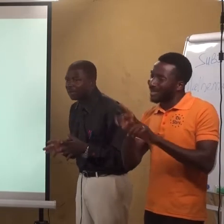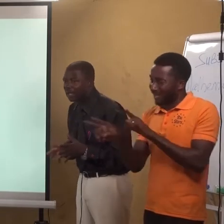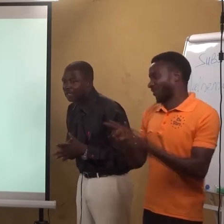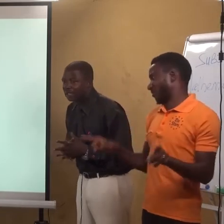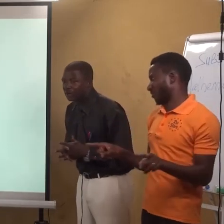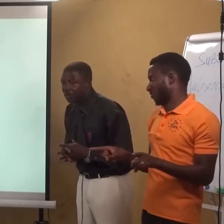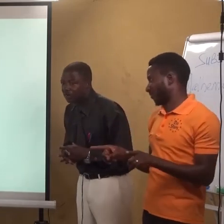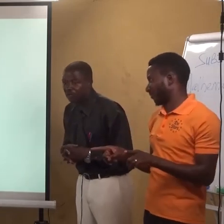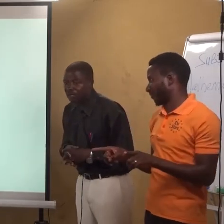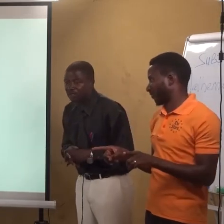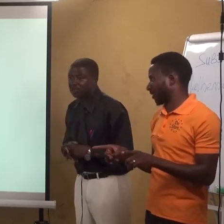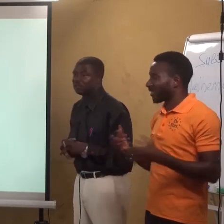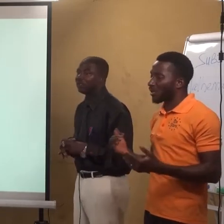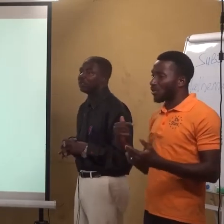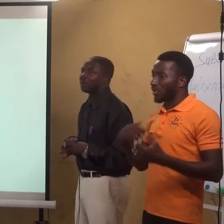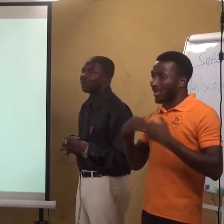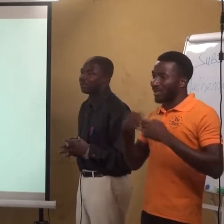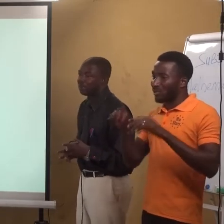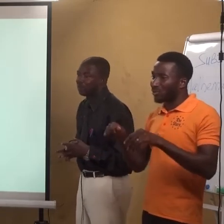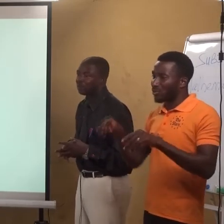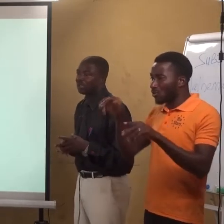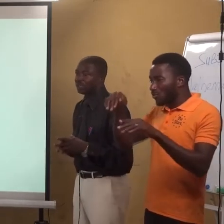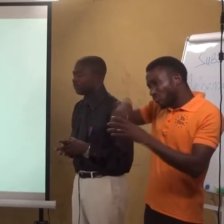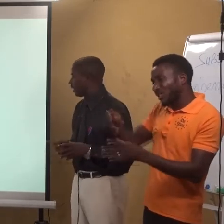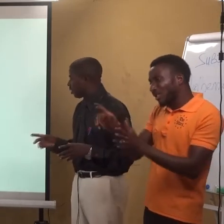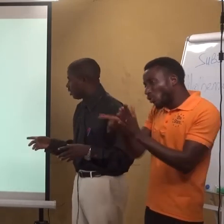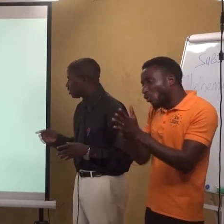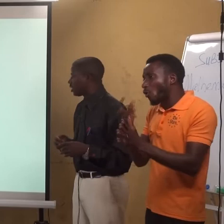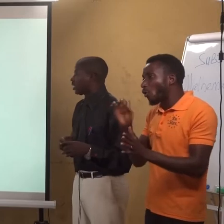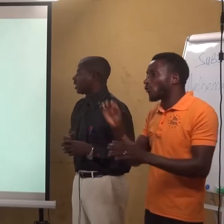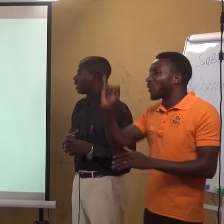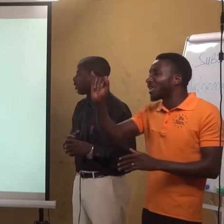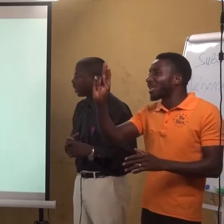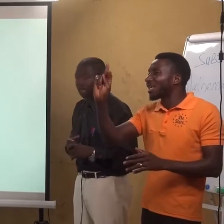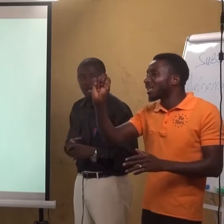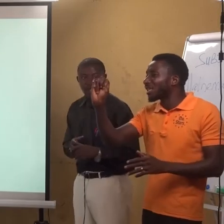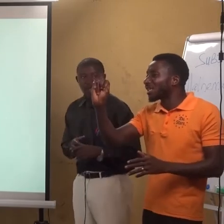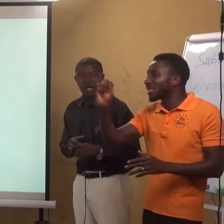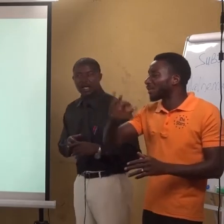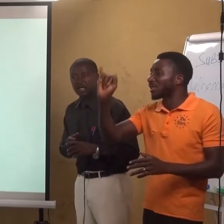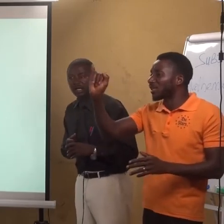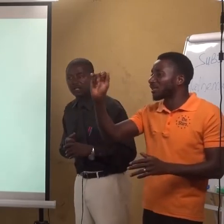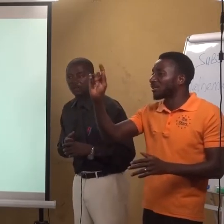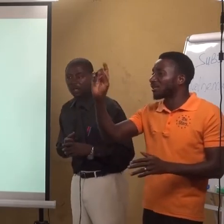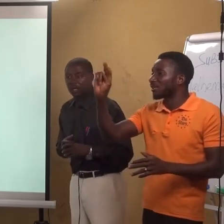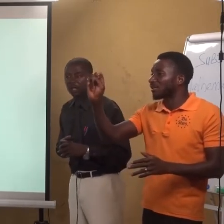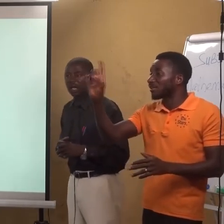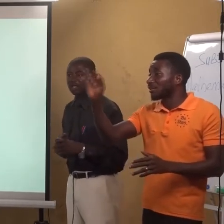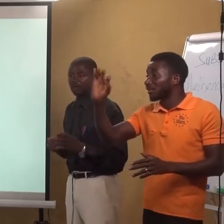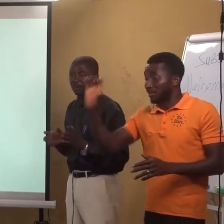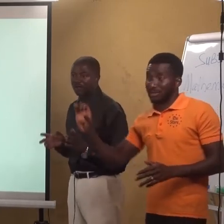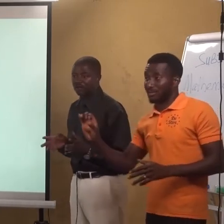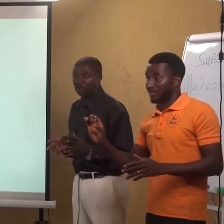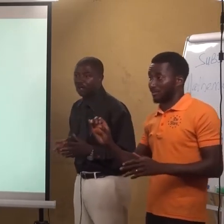cannot apply the laws of indices by picking one of the threes, because 3 and negative 3